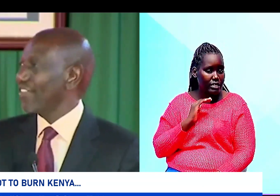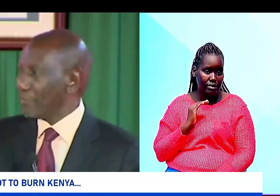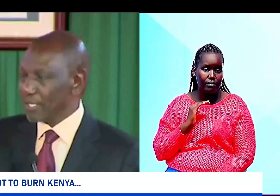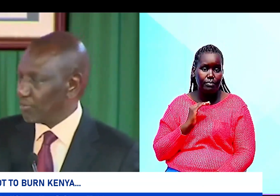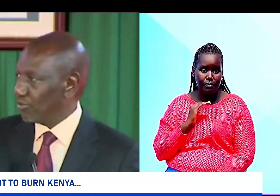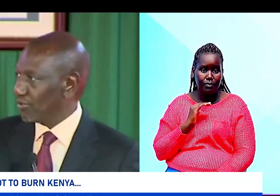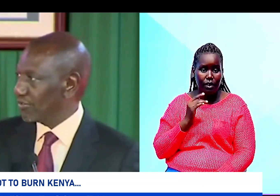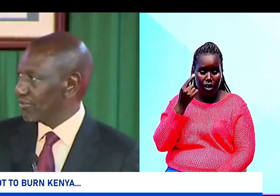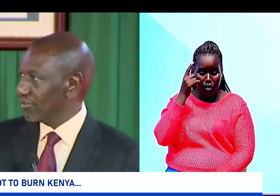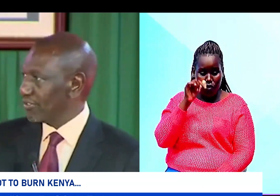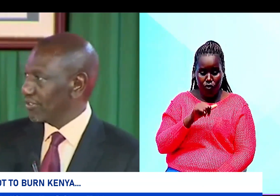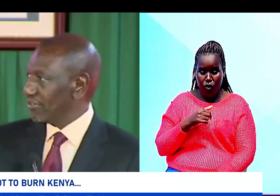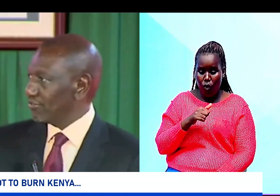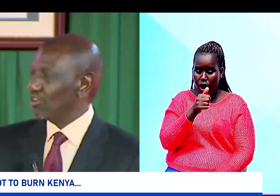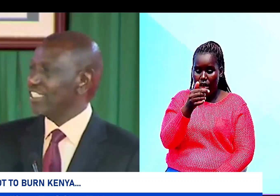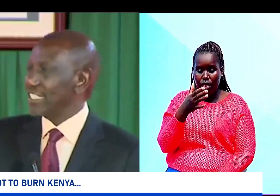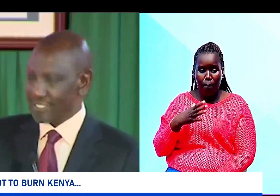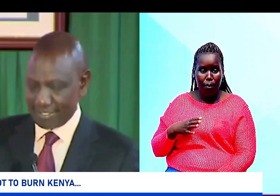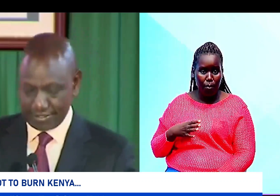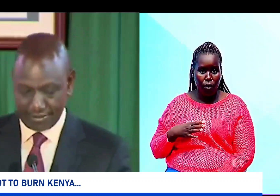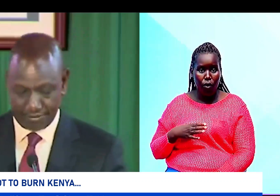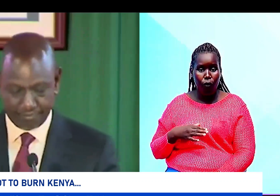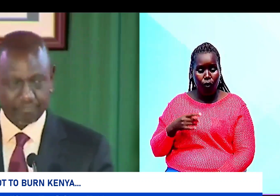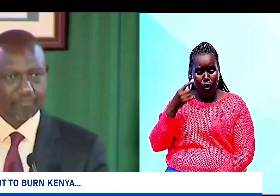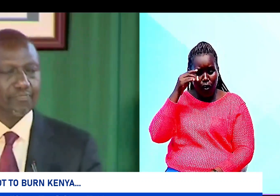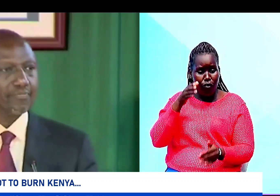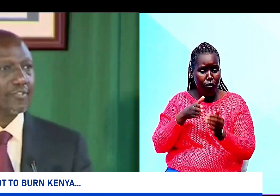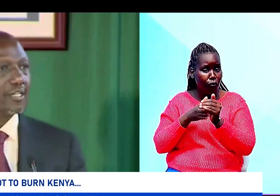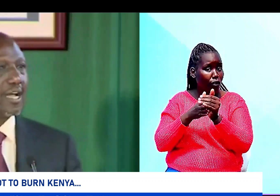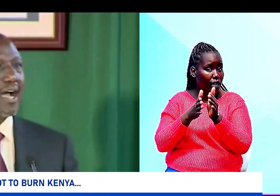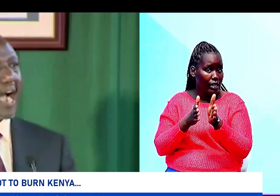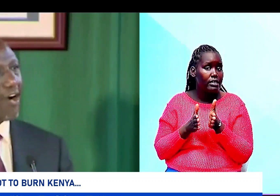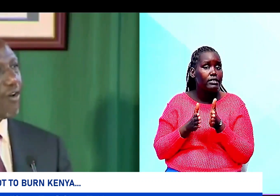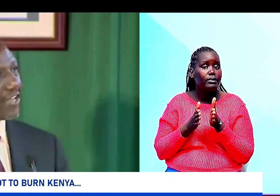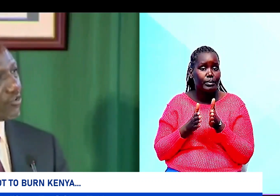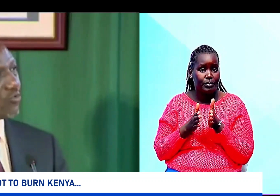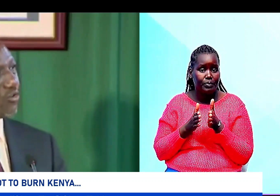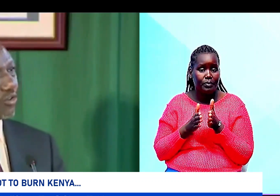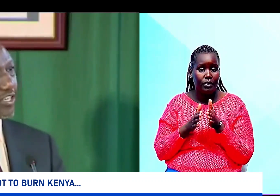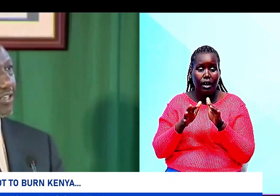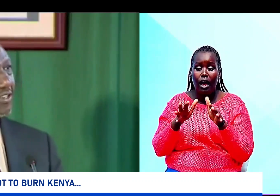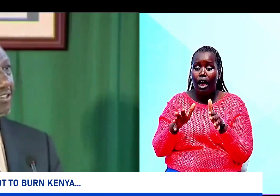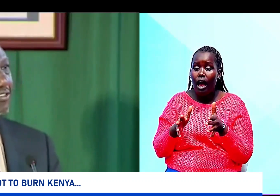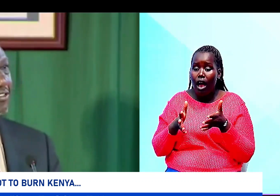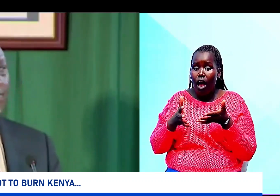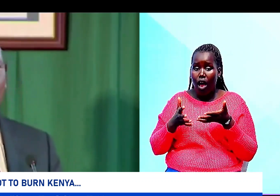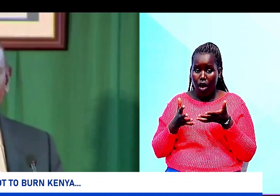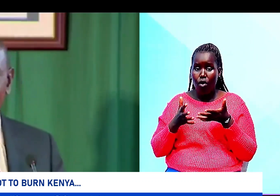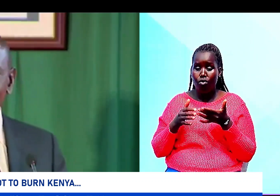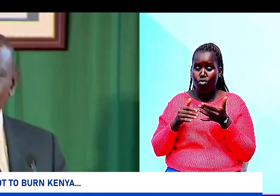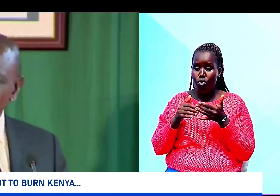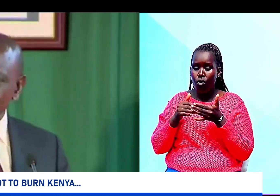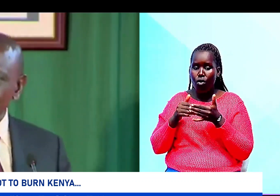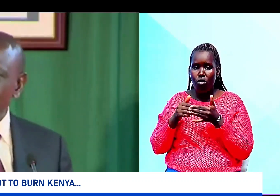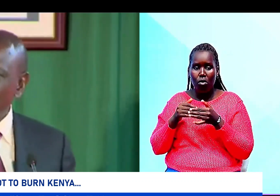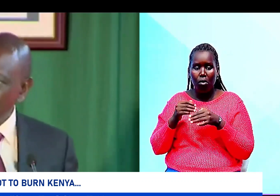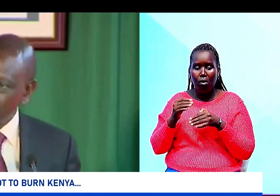other people, for leaders, how are you going to provide a solution for our